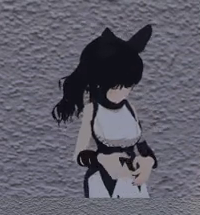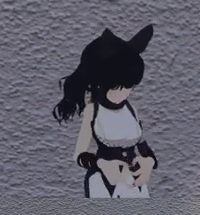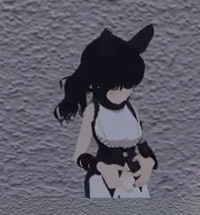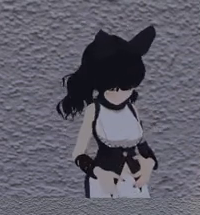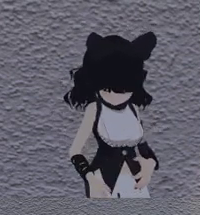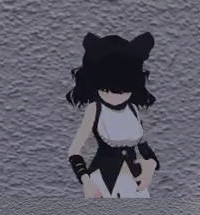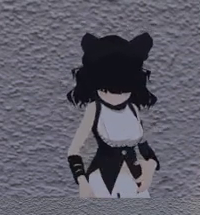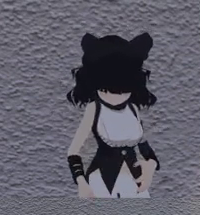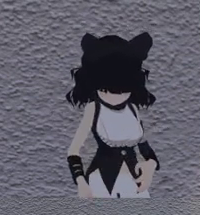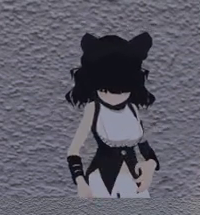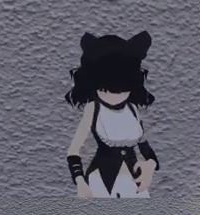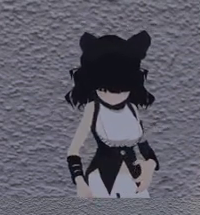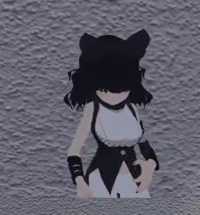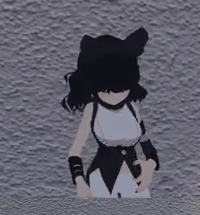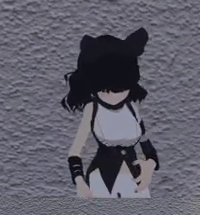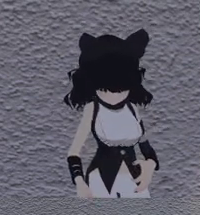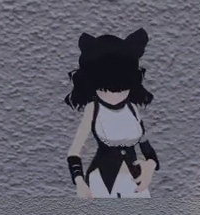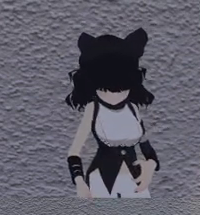Good.